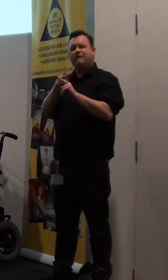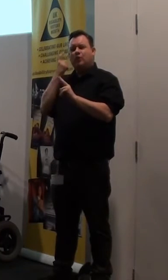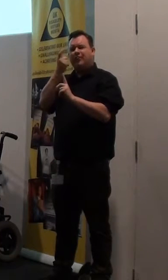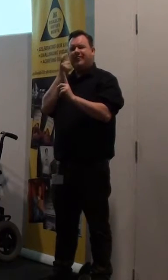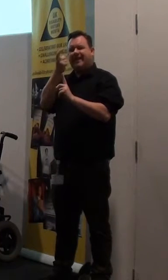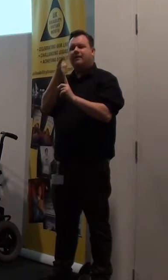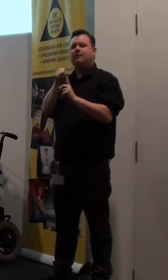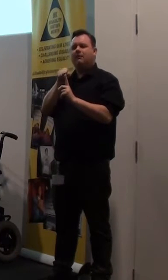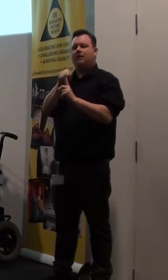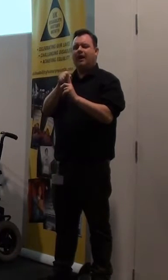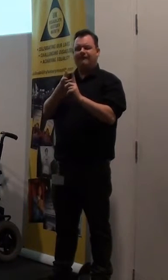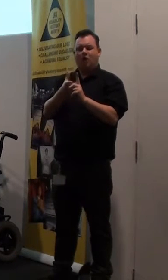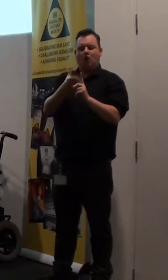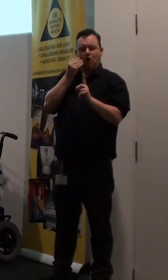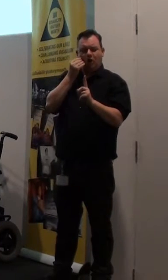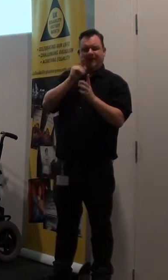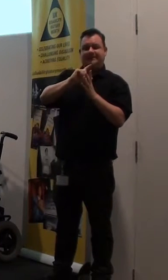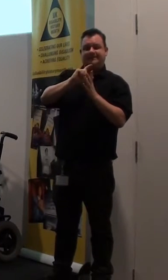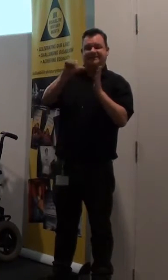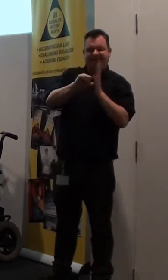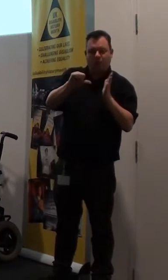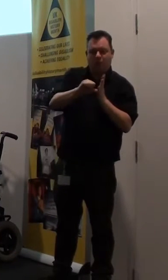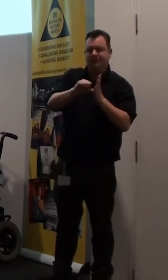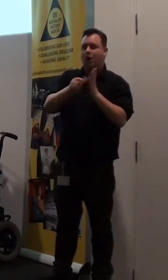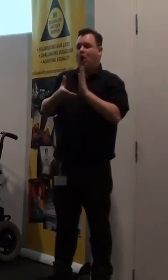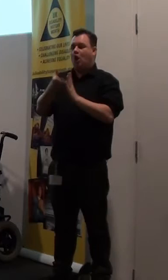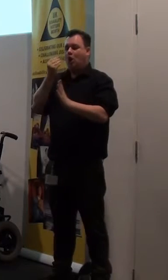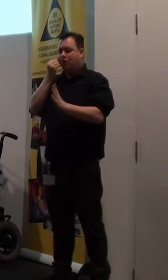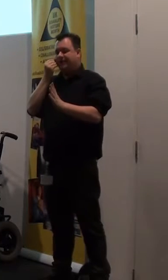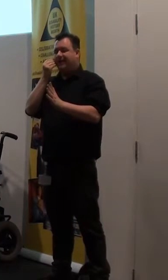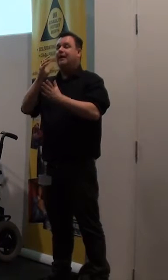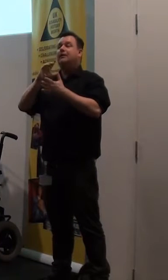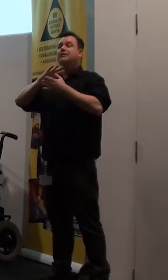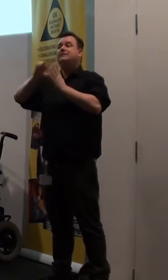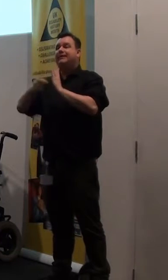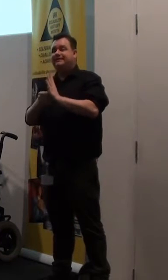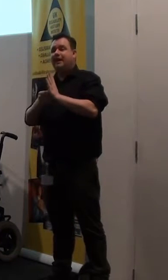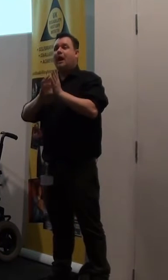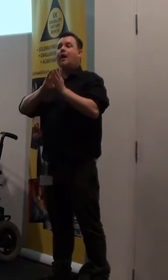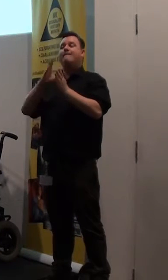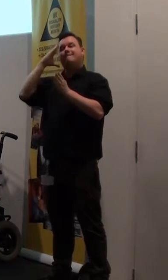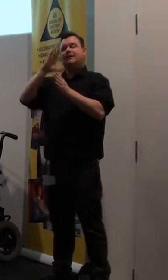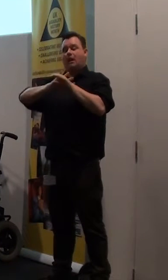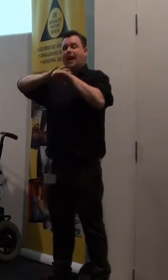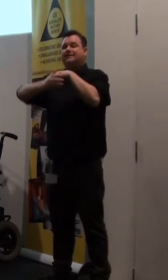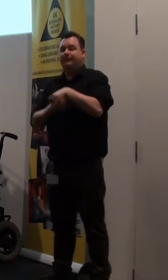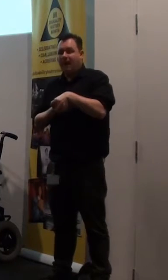today we've got learning difficulty or learning disability. Previous to that we had mental handicap. Before that we had backward,